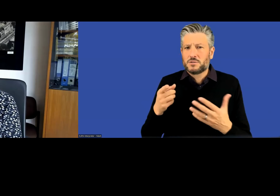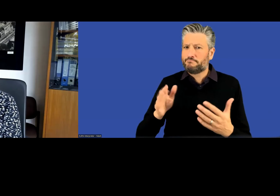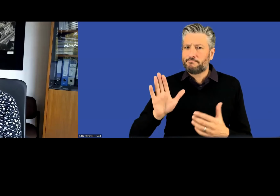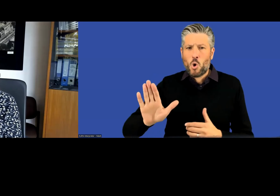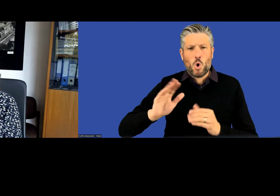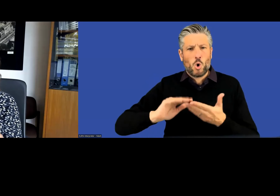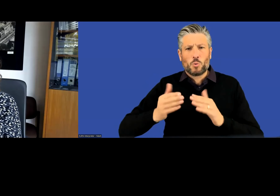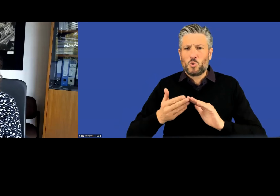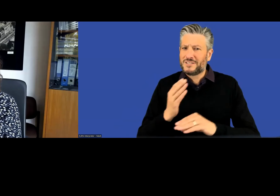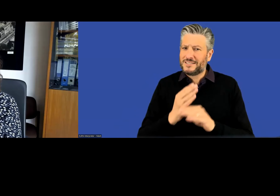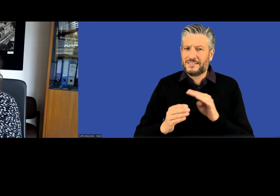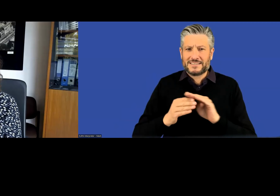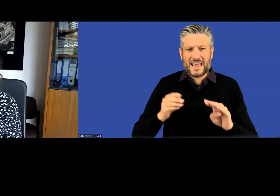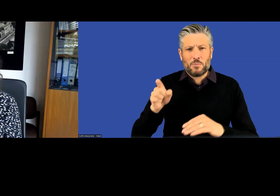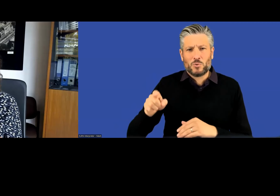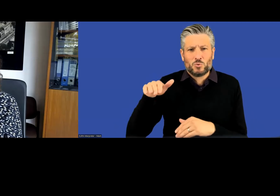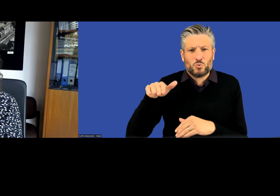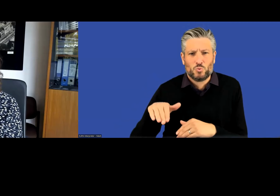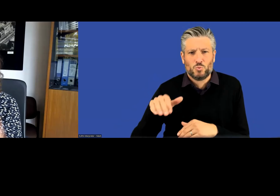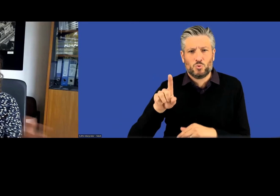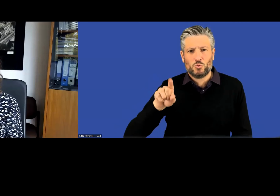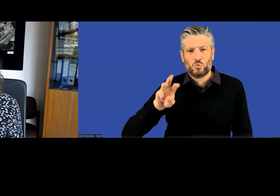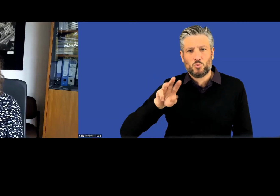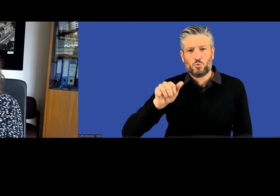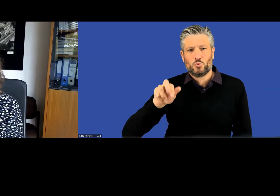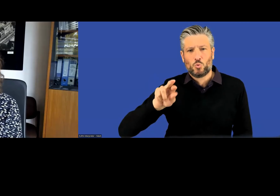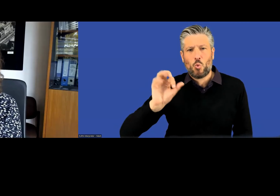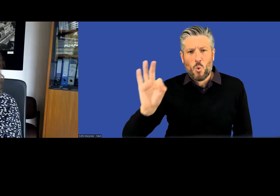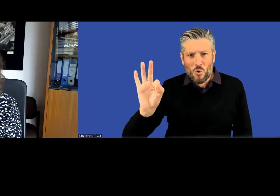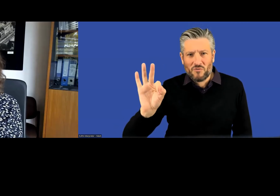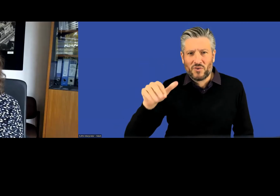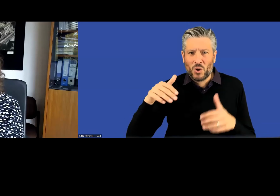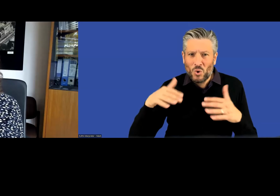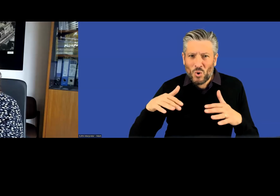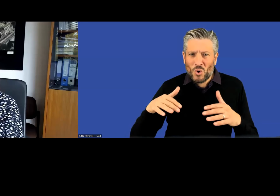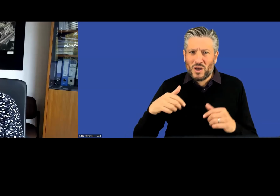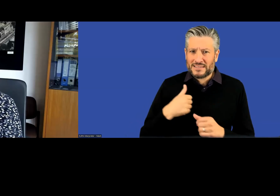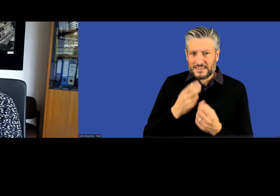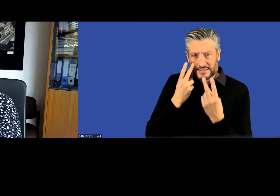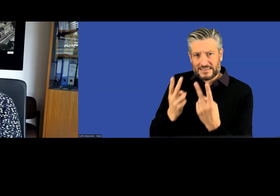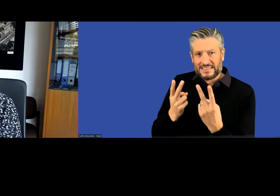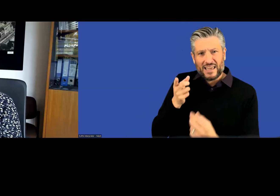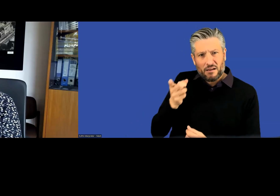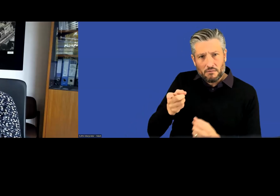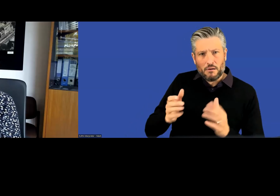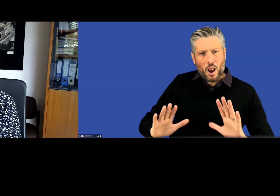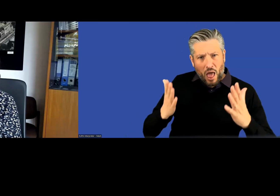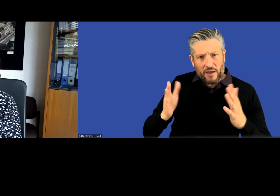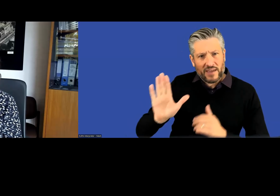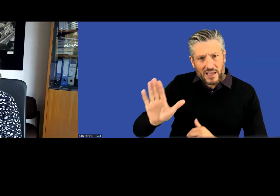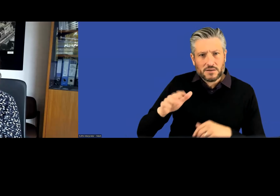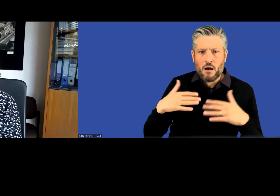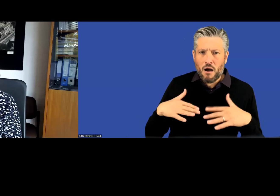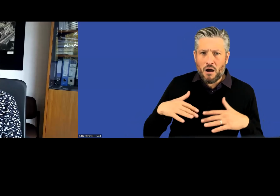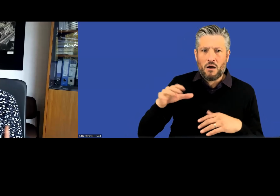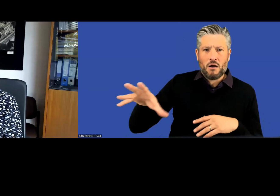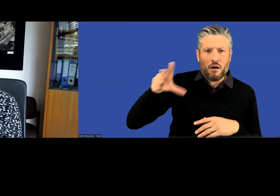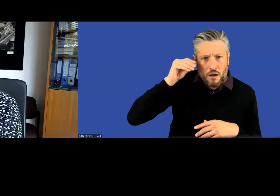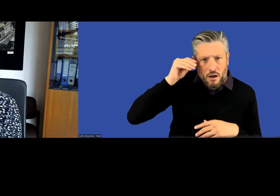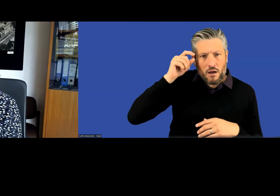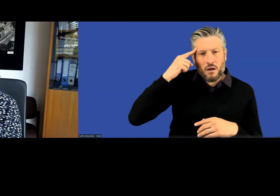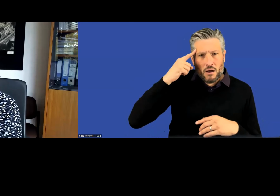community, or anyone different. So, for me, I think it's clear culture is a prime sector for inclusivity. The